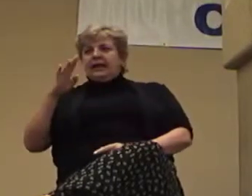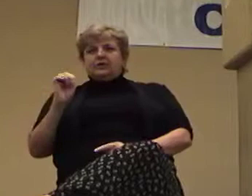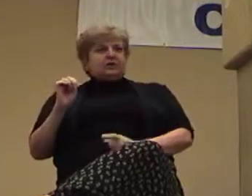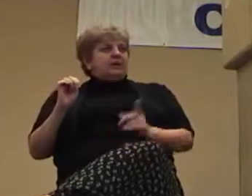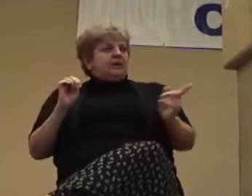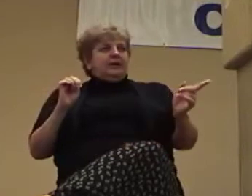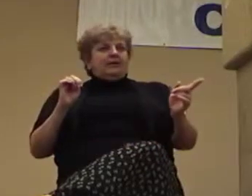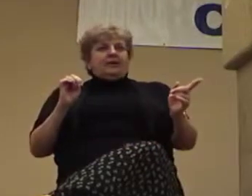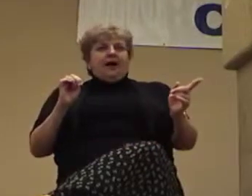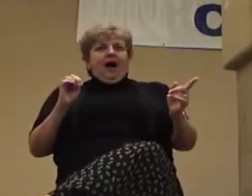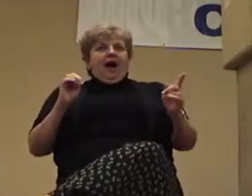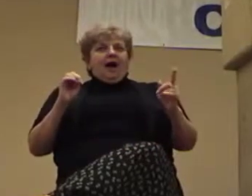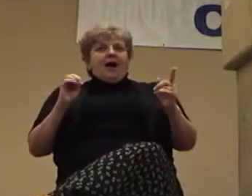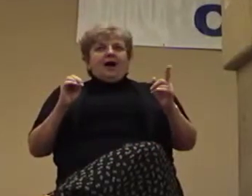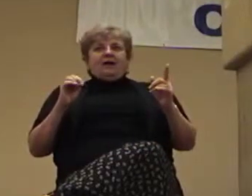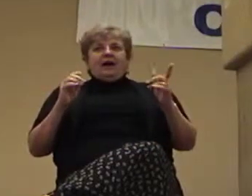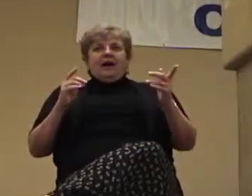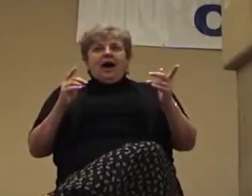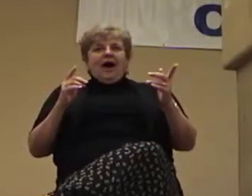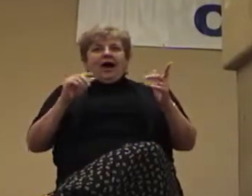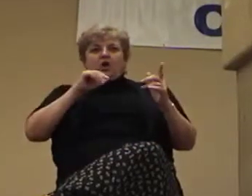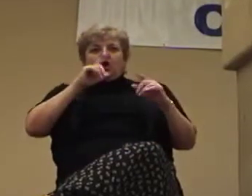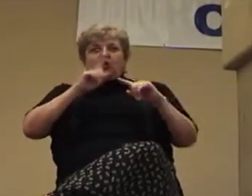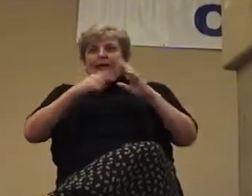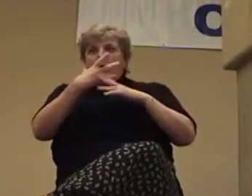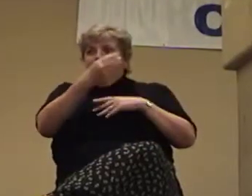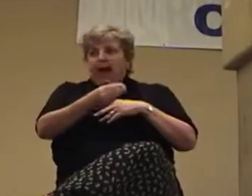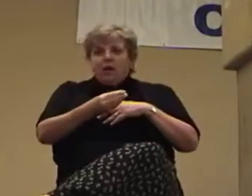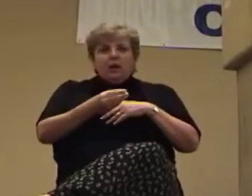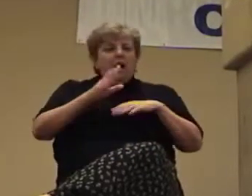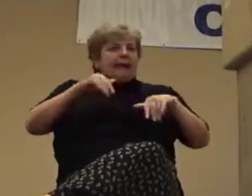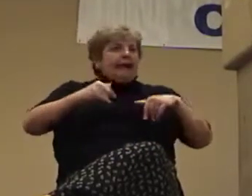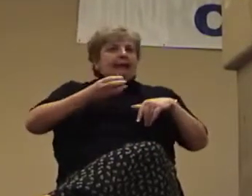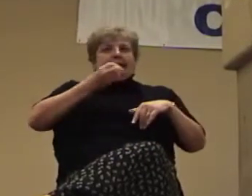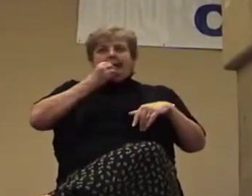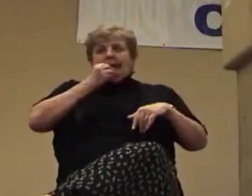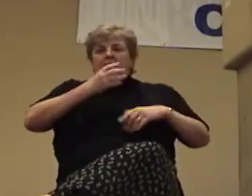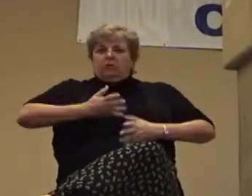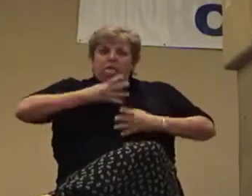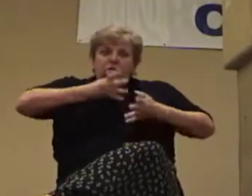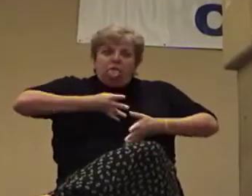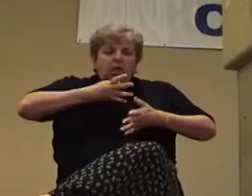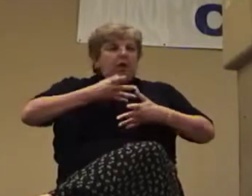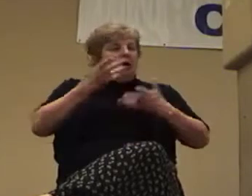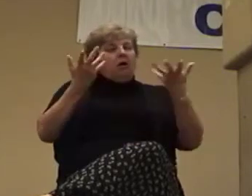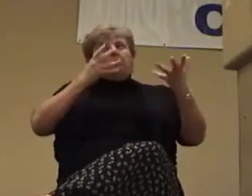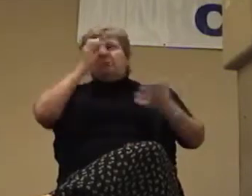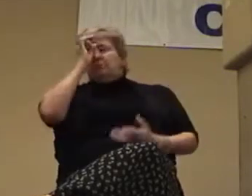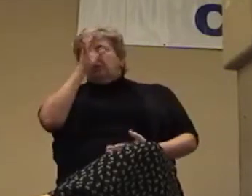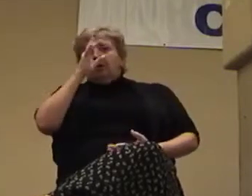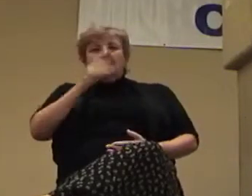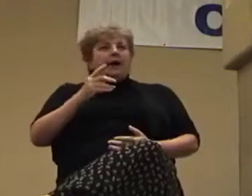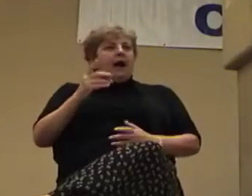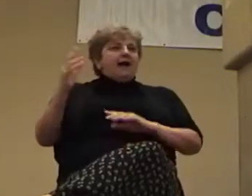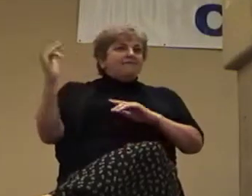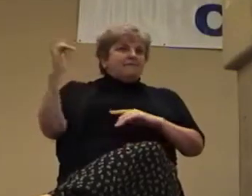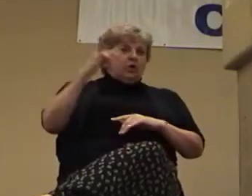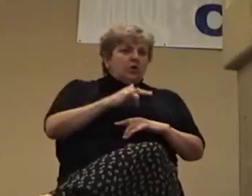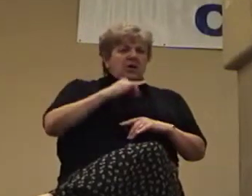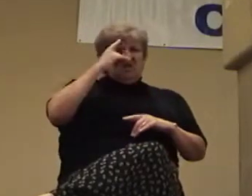come out. I couldn't come out because I was sick. I hadn't eaten. I couldn't hold down food. It was just, I thought I flew in. I was a little sick. I thought, oh, it's a 24-hour